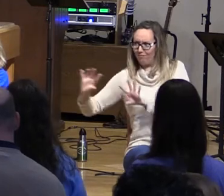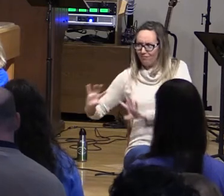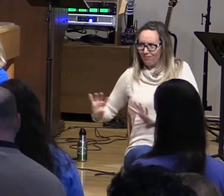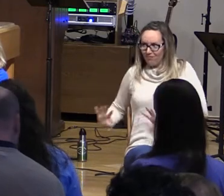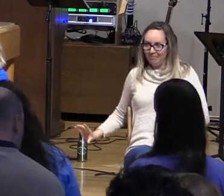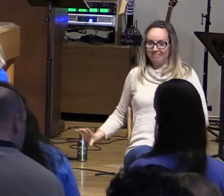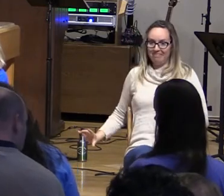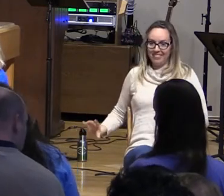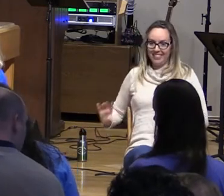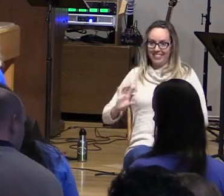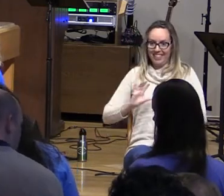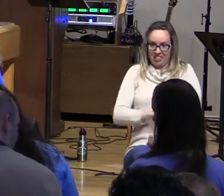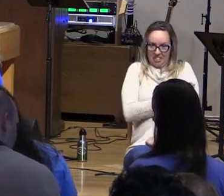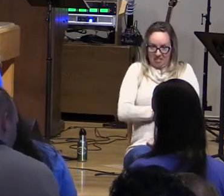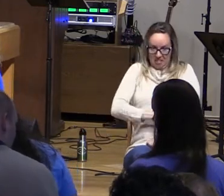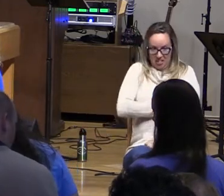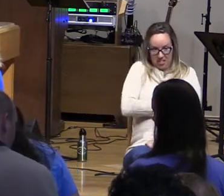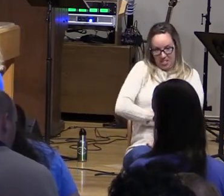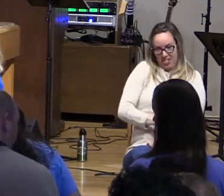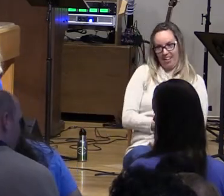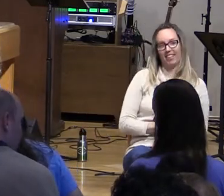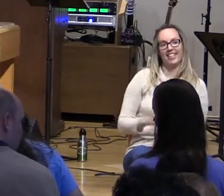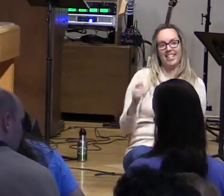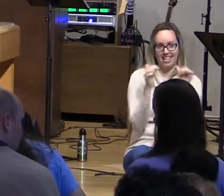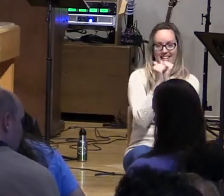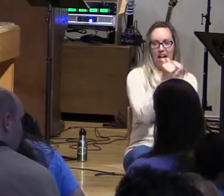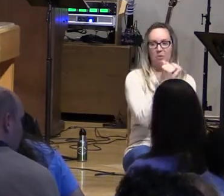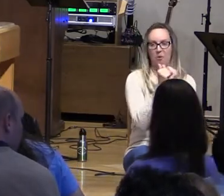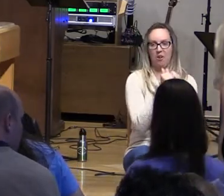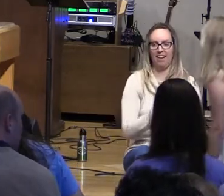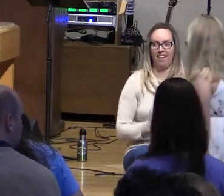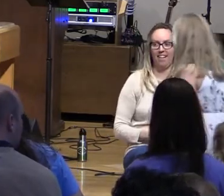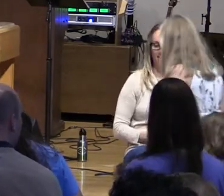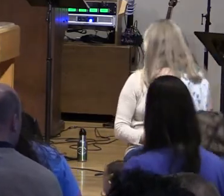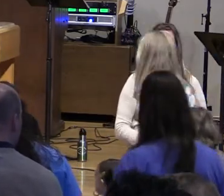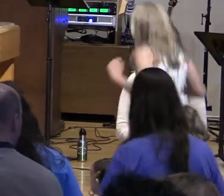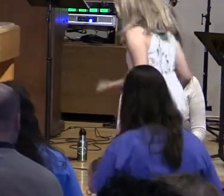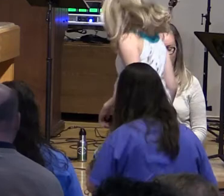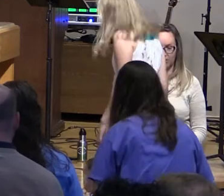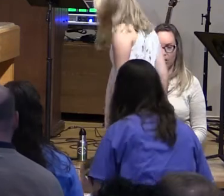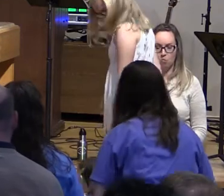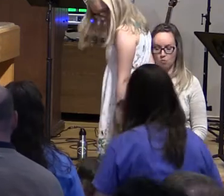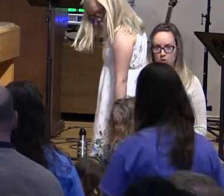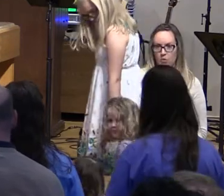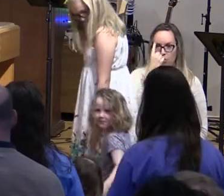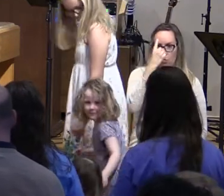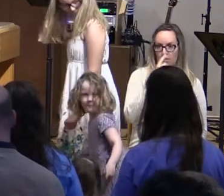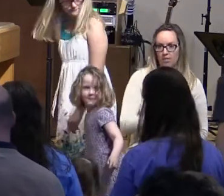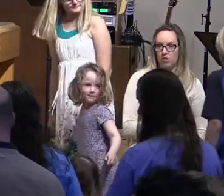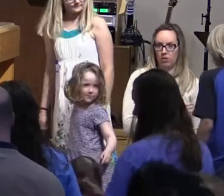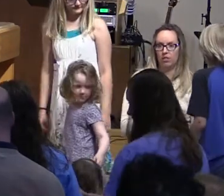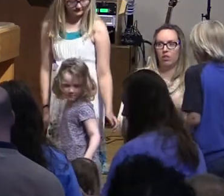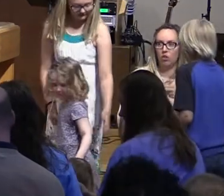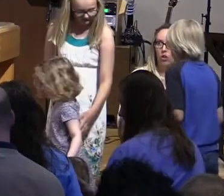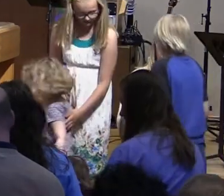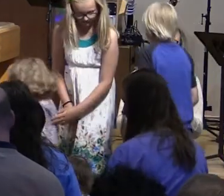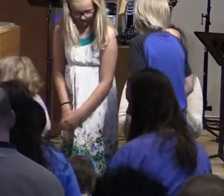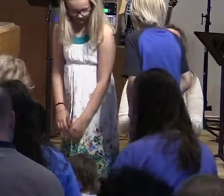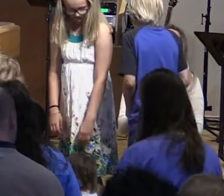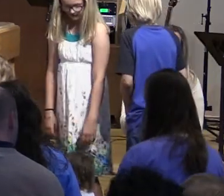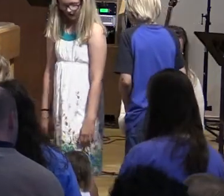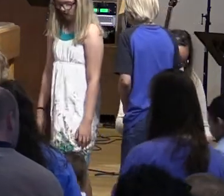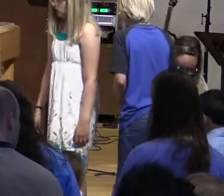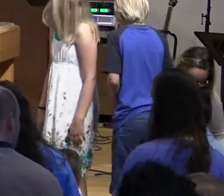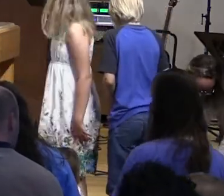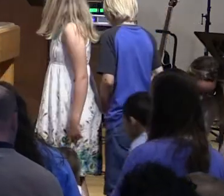in VBS or day camp to come up, all of the kids can come up, and we will share a song with you called Hear Us As We